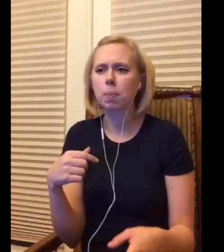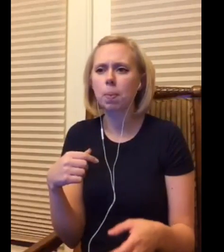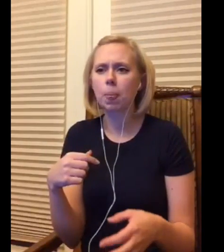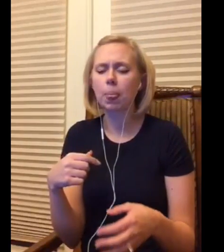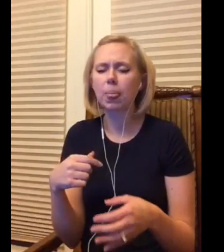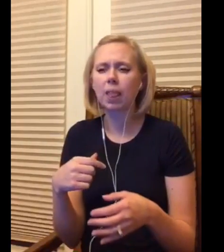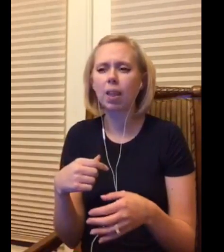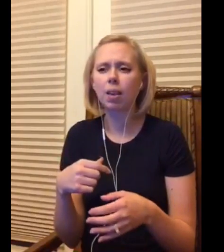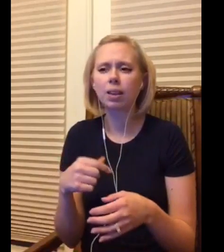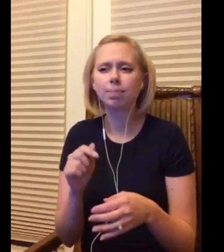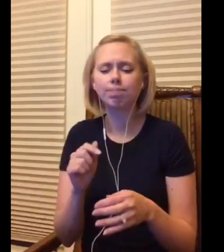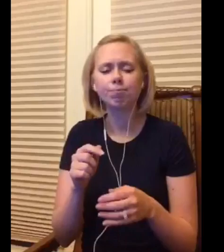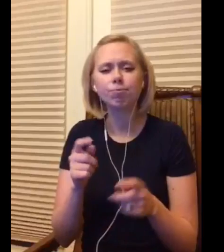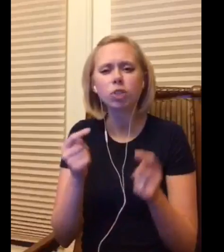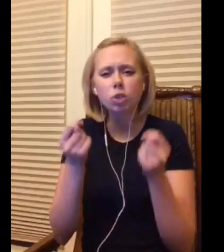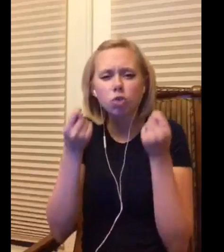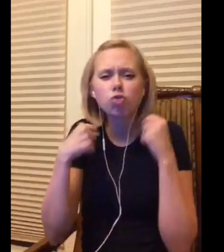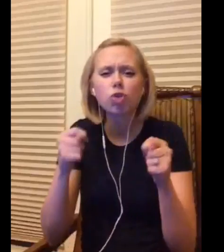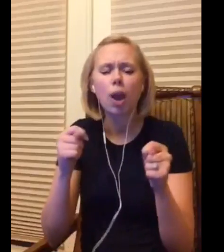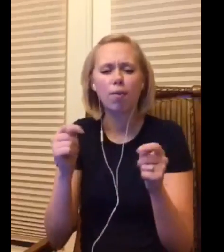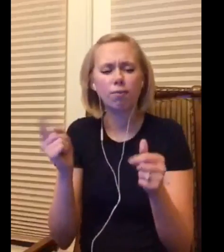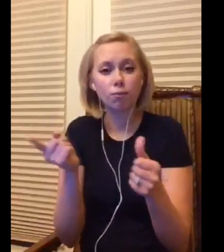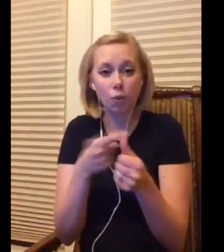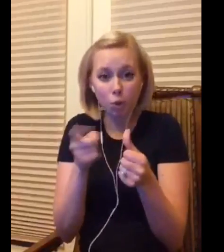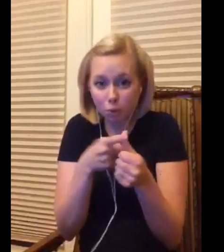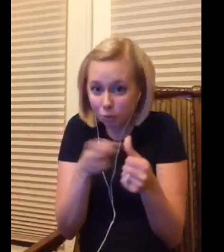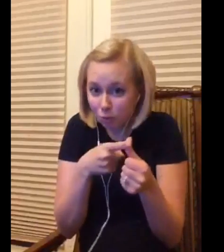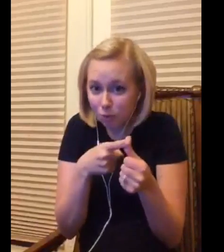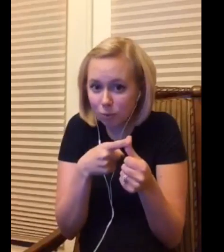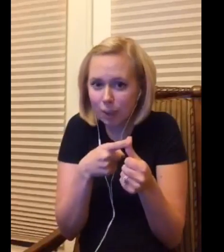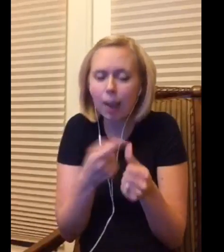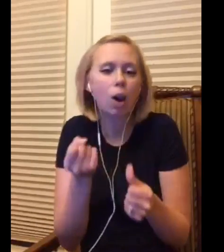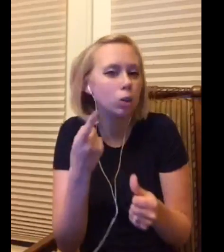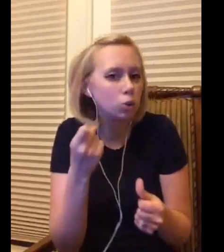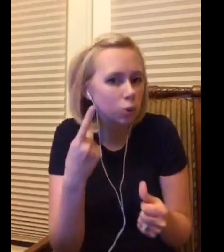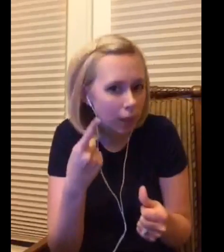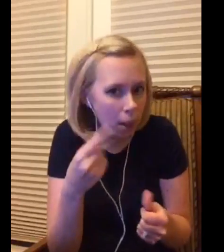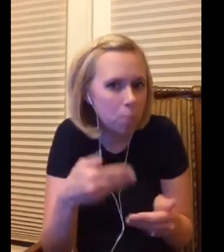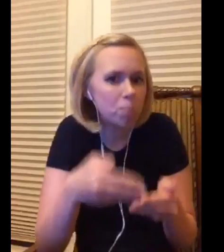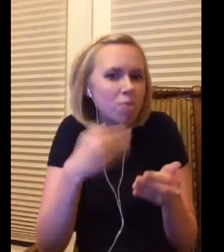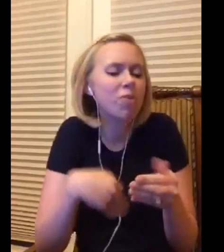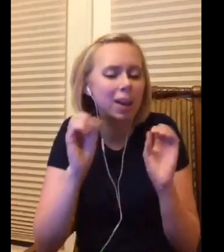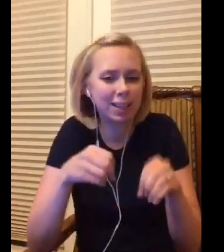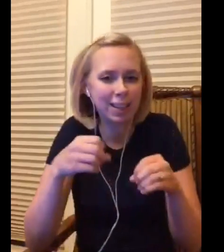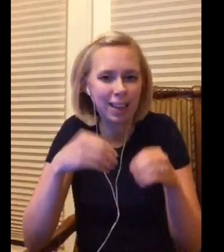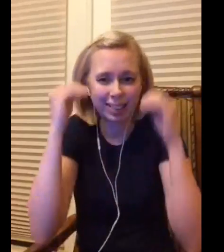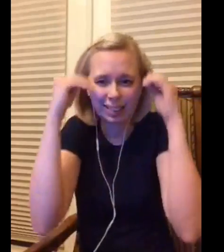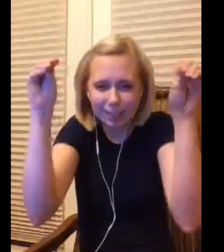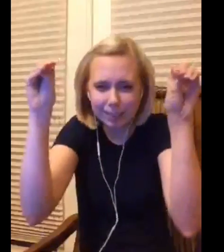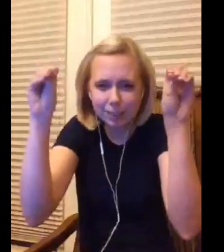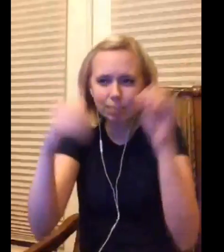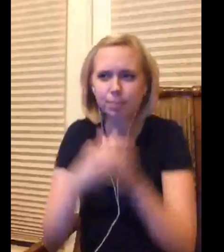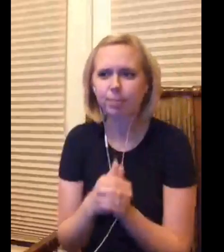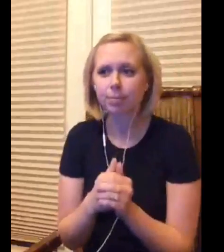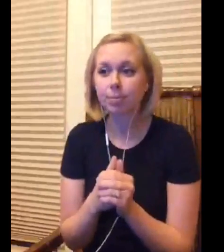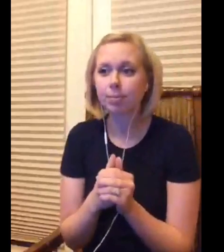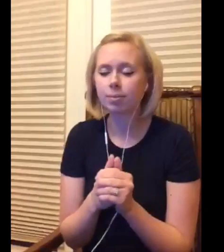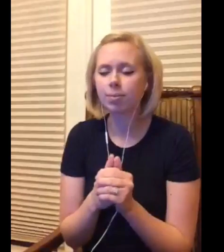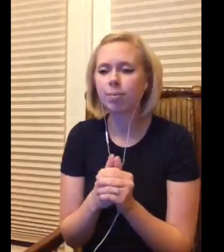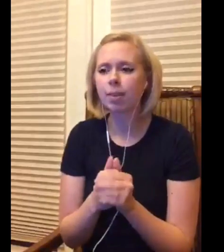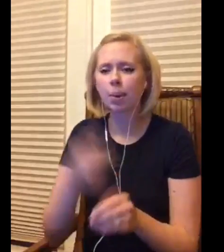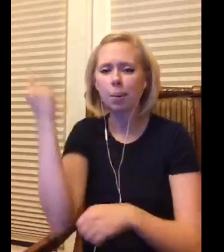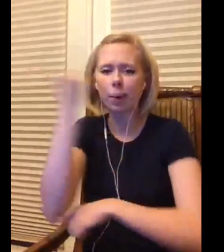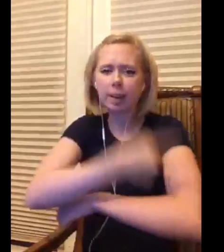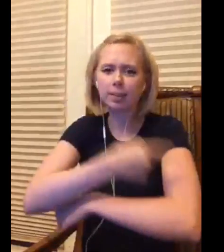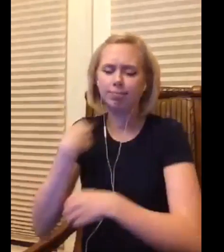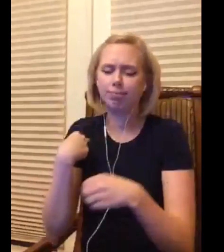it. And I got back and looked at that teacher edition. I taught the whole lesson wrong. So